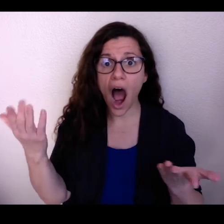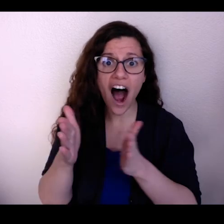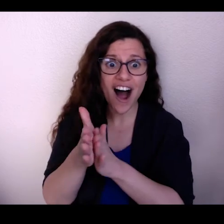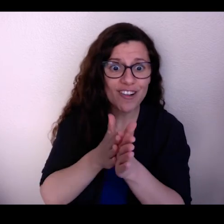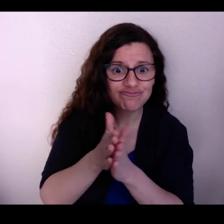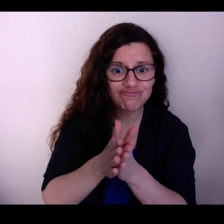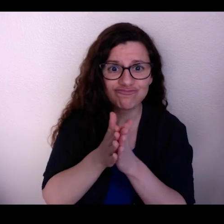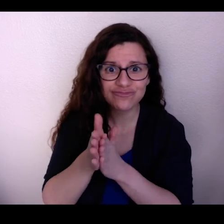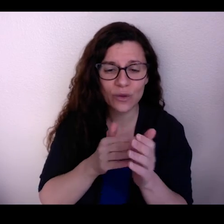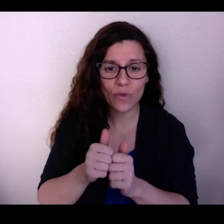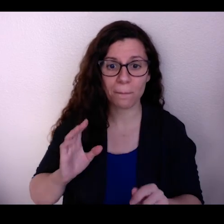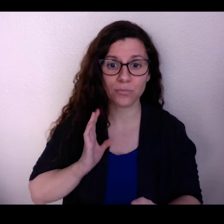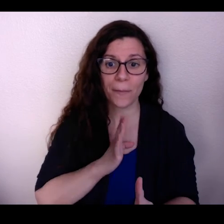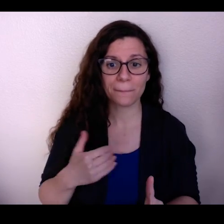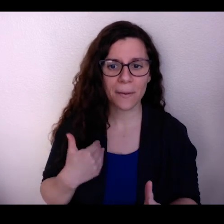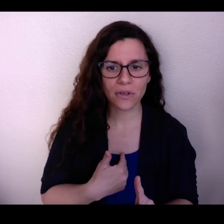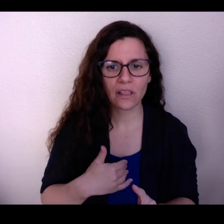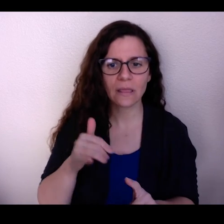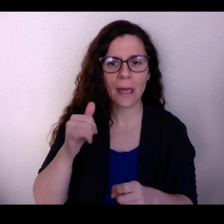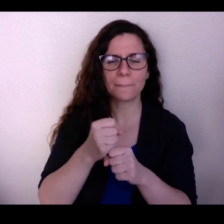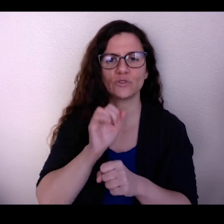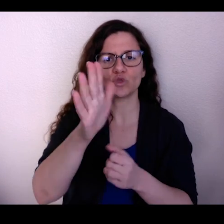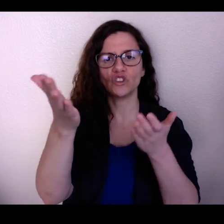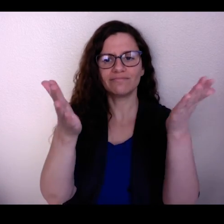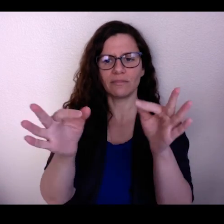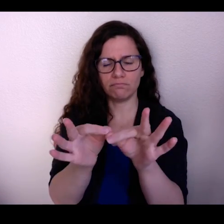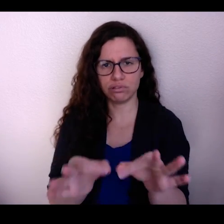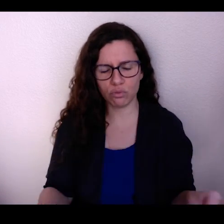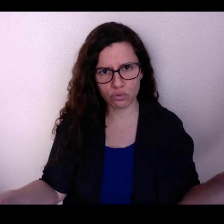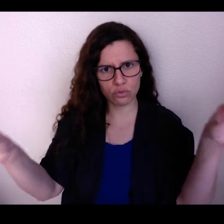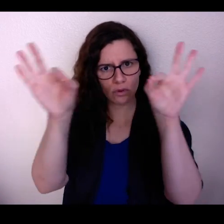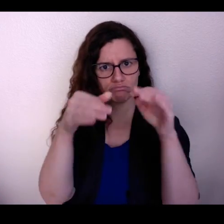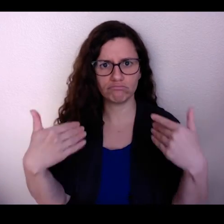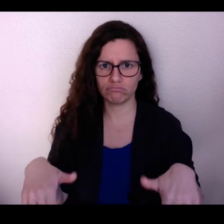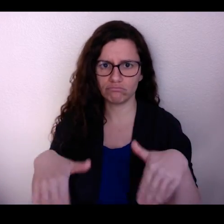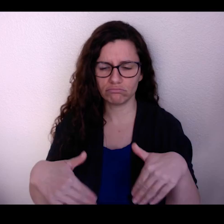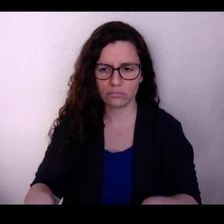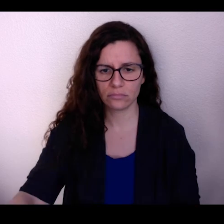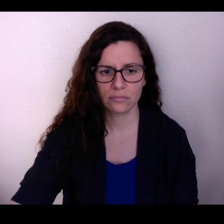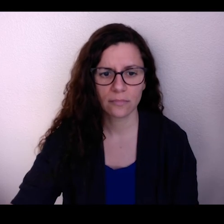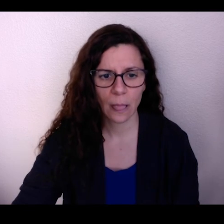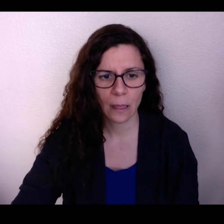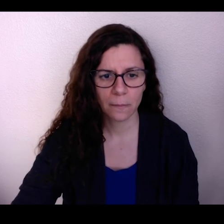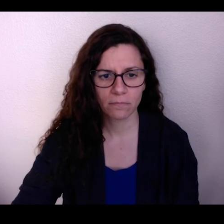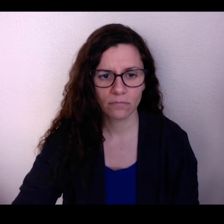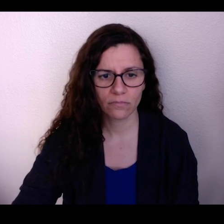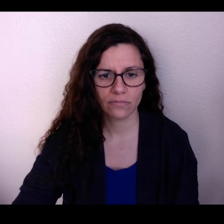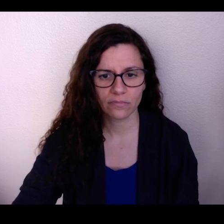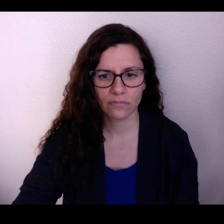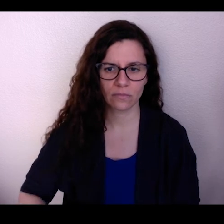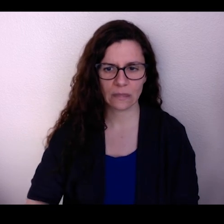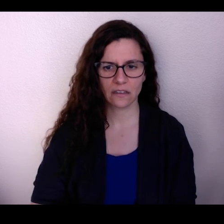have them and you're actively engaged like a board member, that's what makes your service so